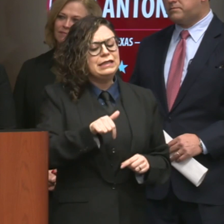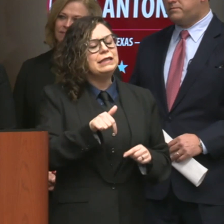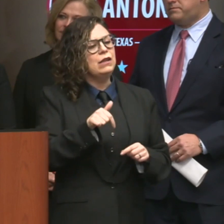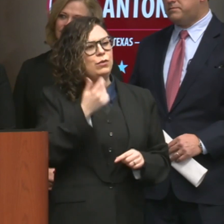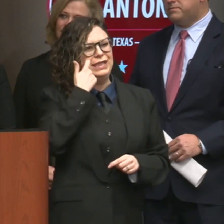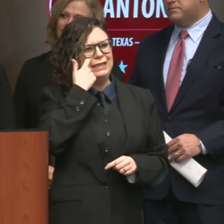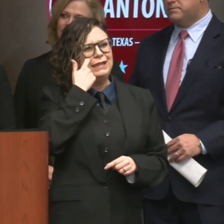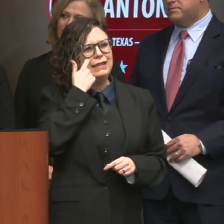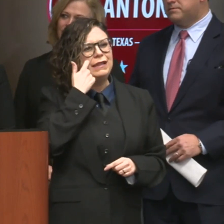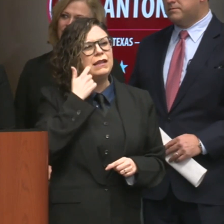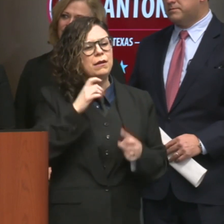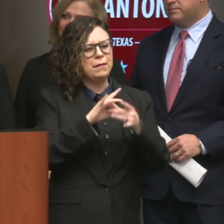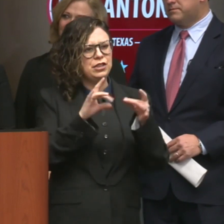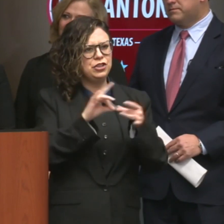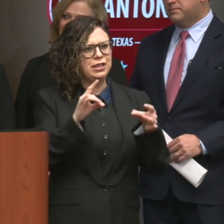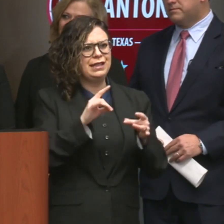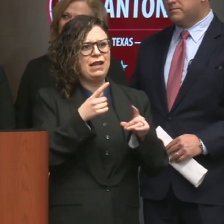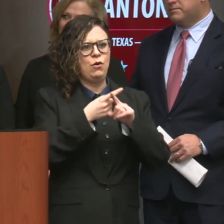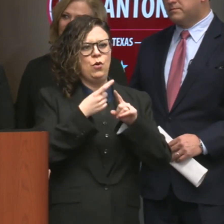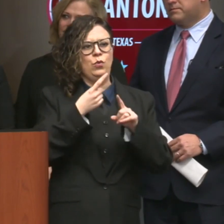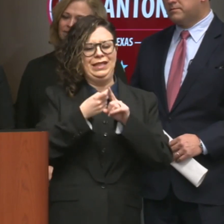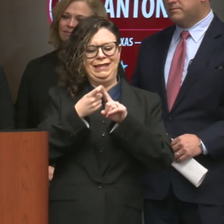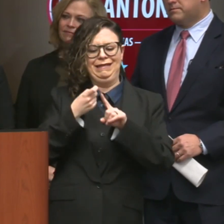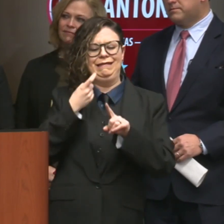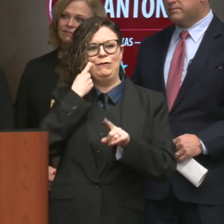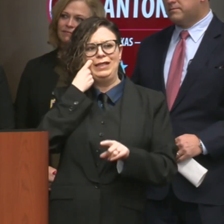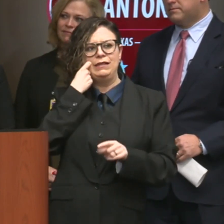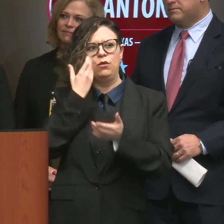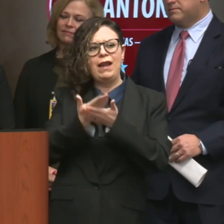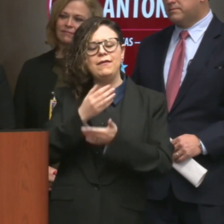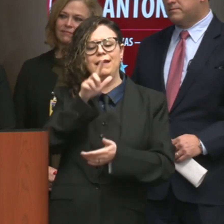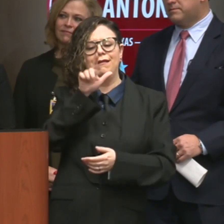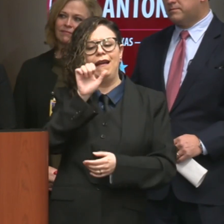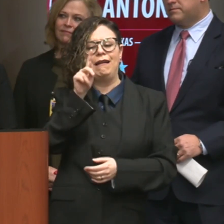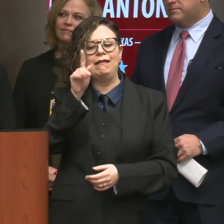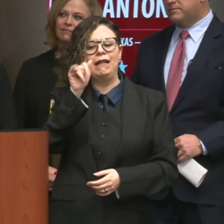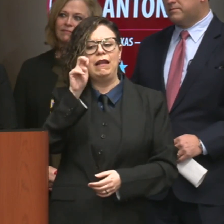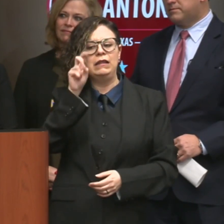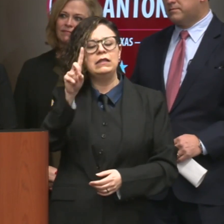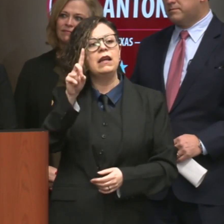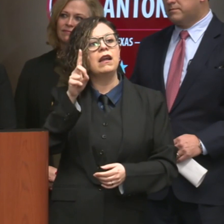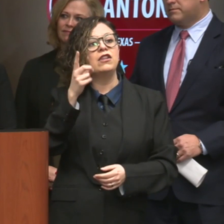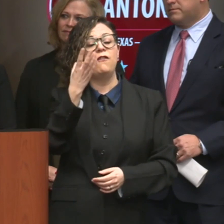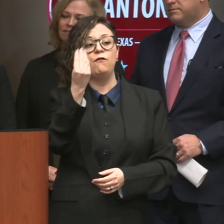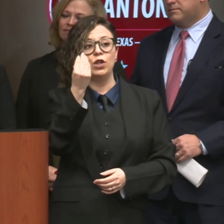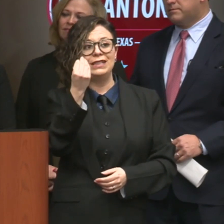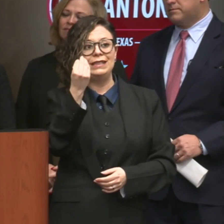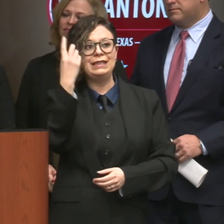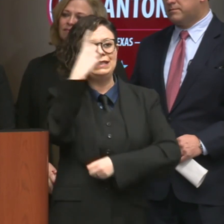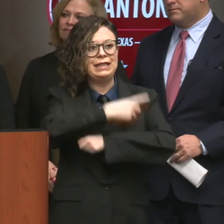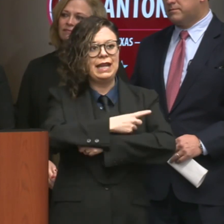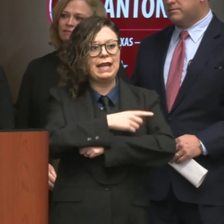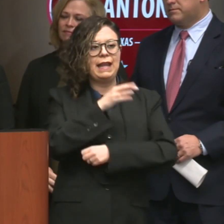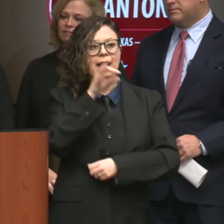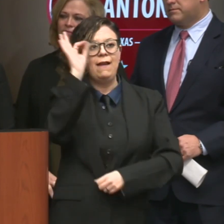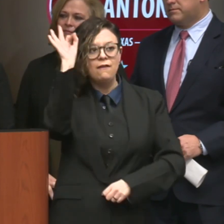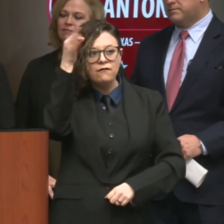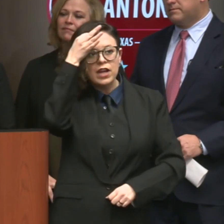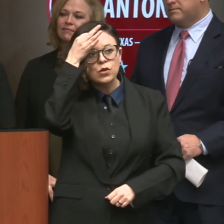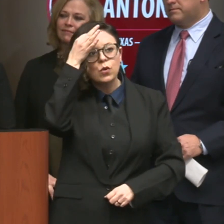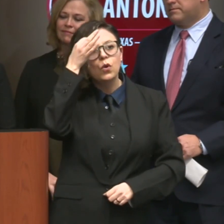that came into JBSA Lackland, and they have been quarantined. They were issued a 14-day federal quarantine order, and we are